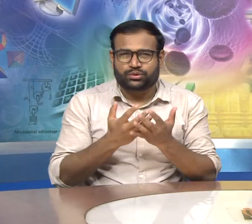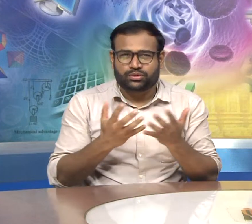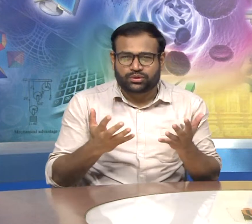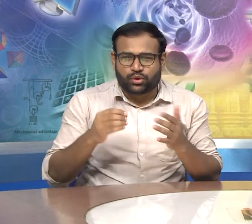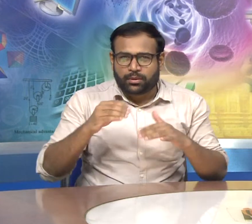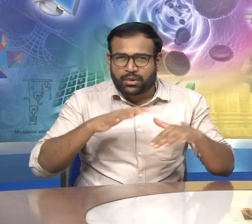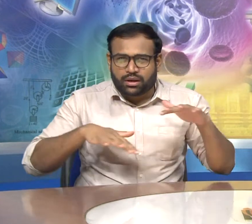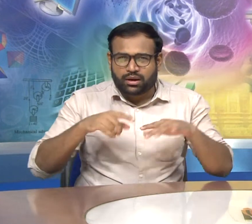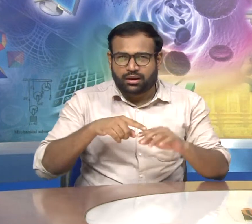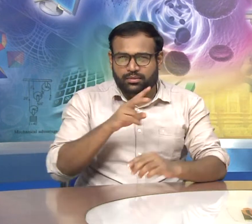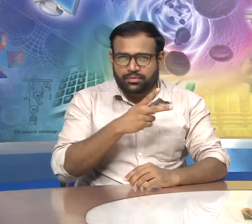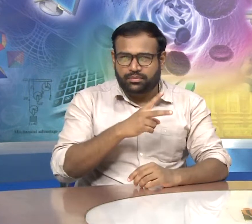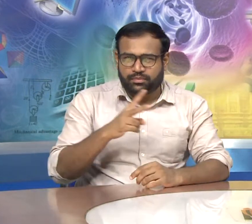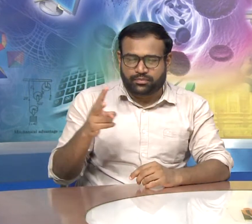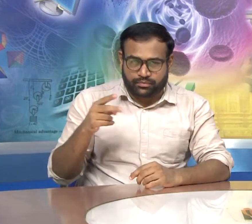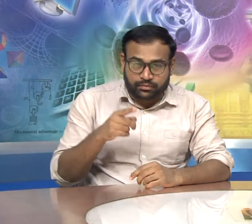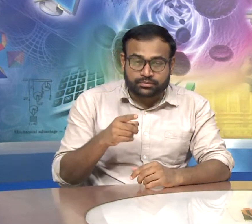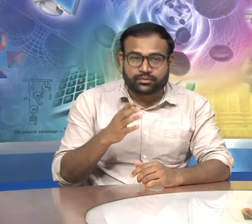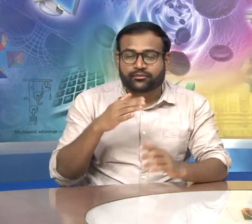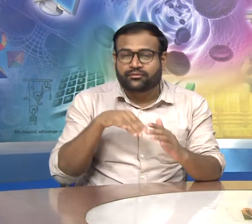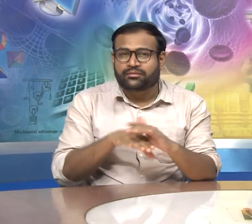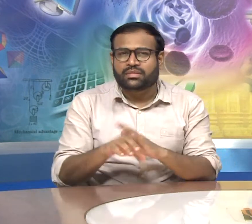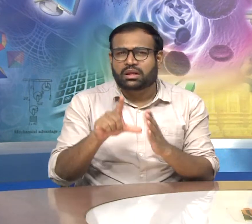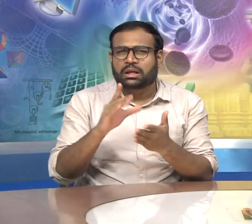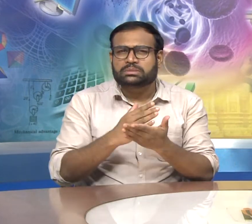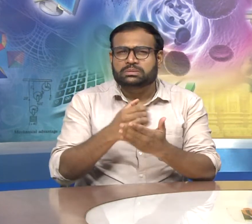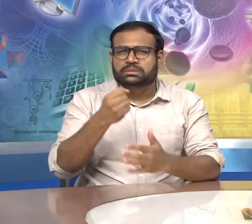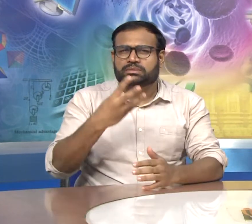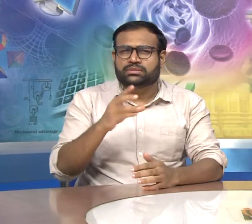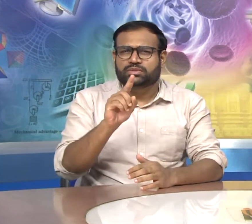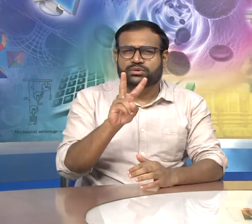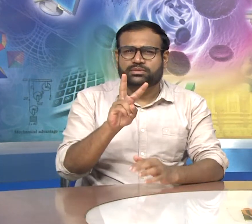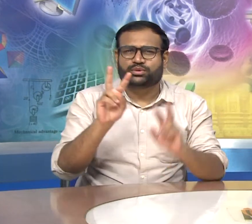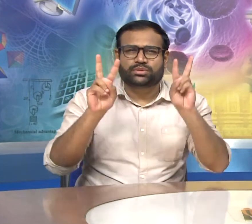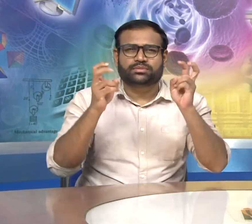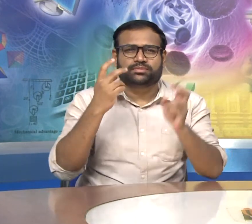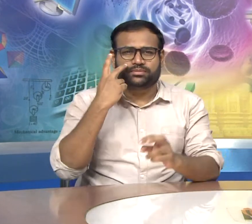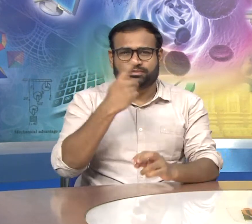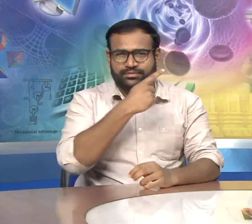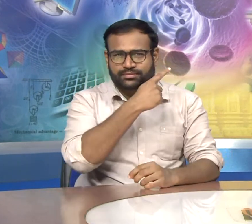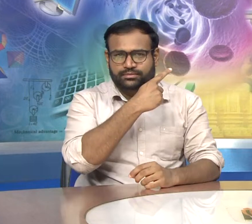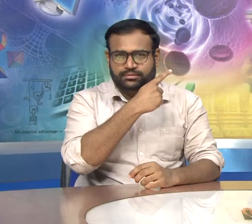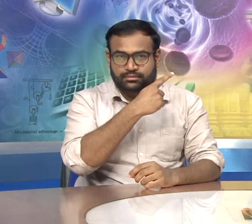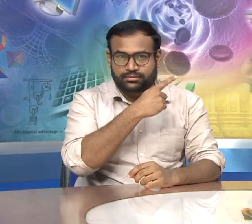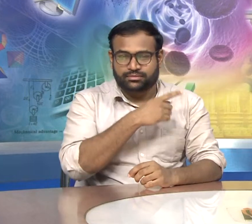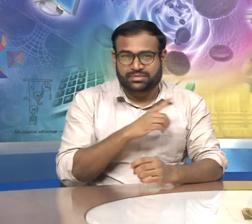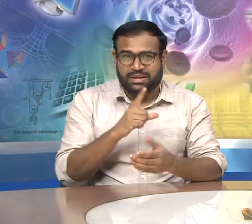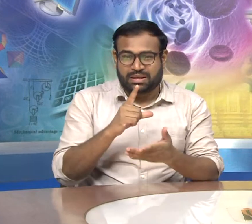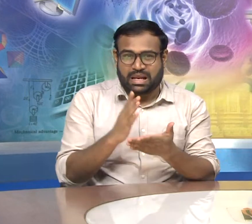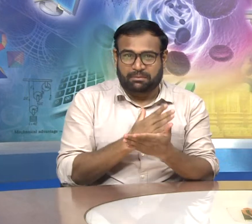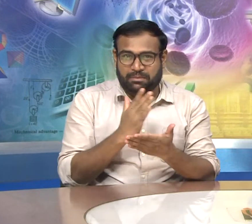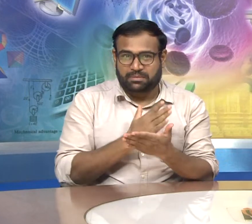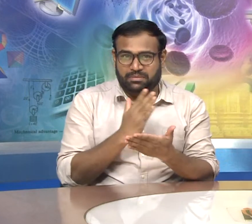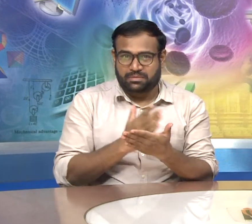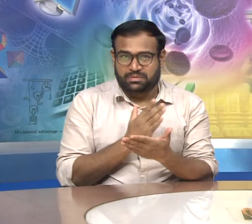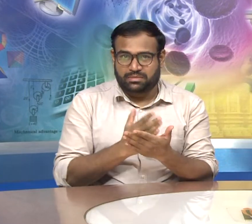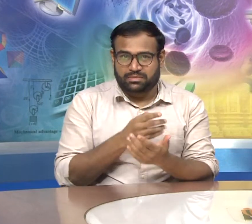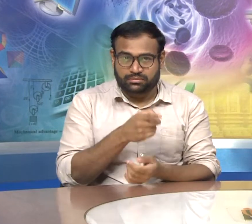3, Organization of Information Resource. This is lesson number 12, Library